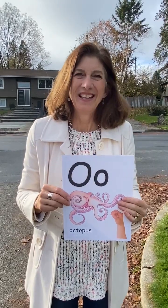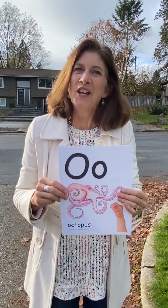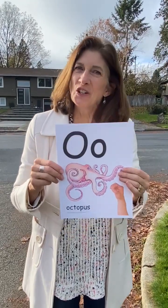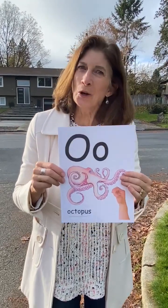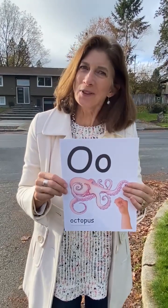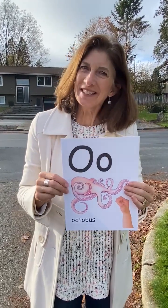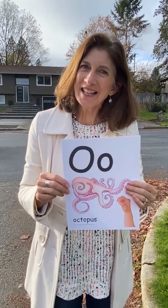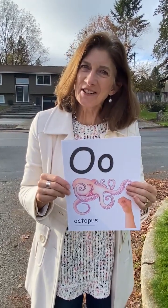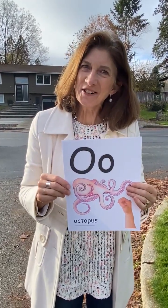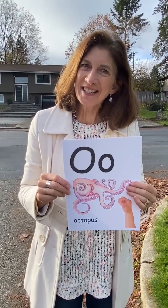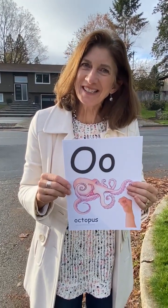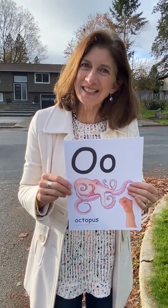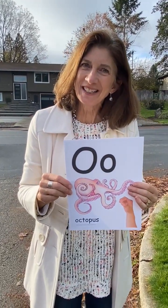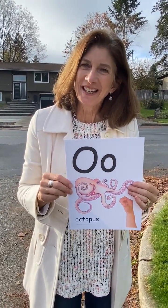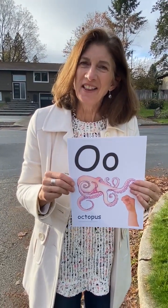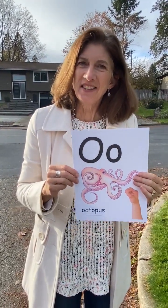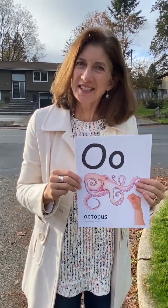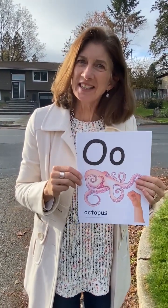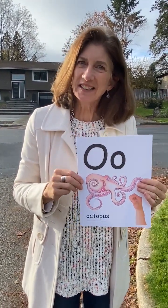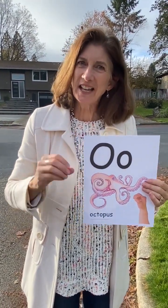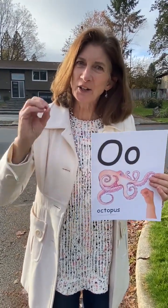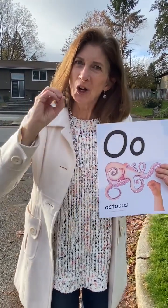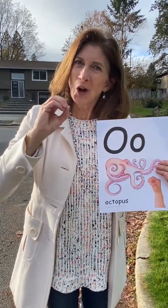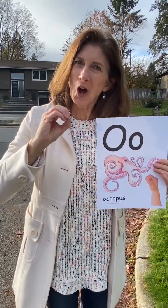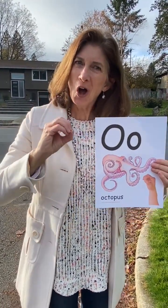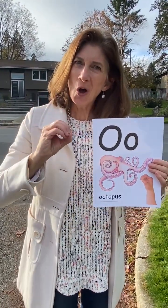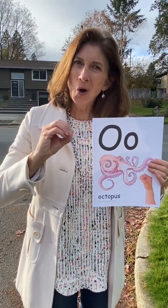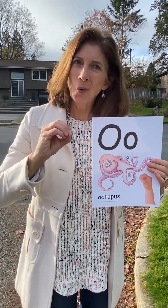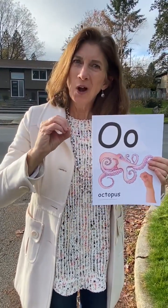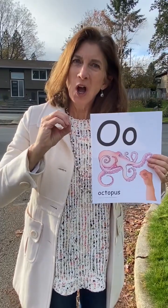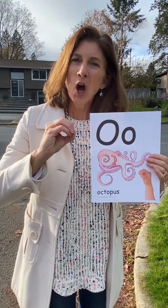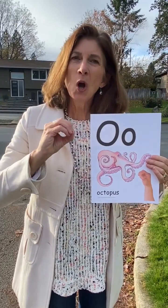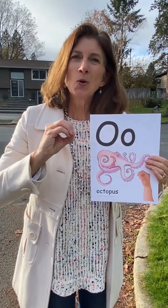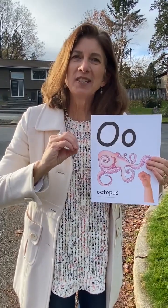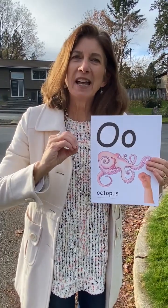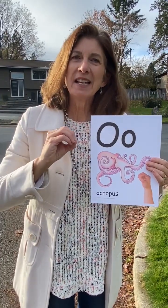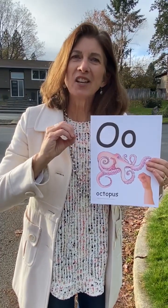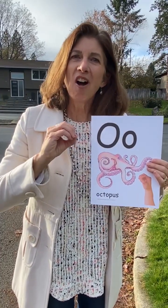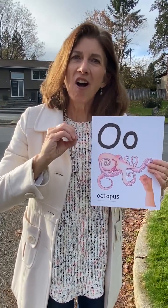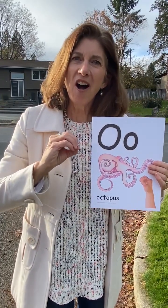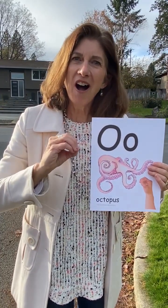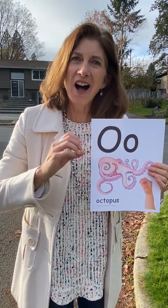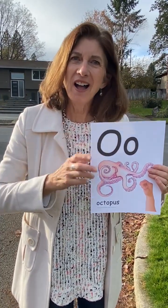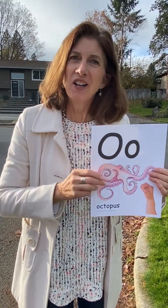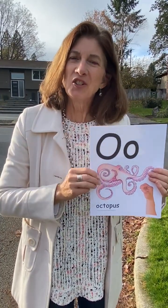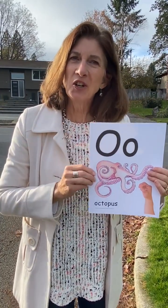Do you know what this letter is? This is the letter O. O says ah.